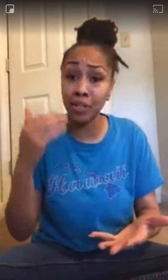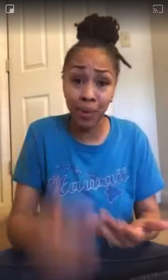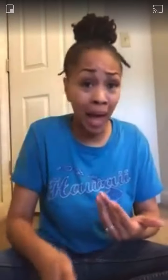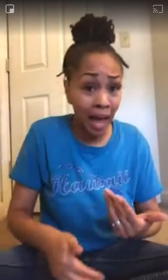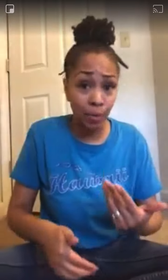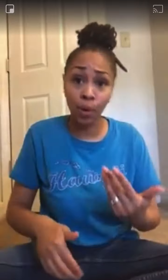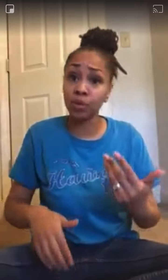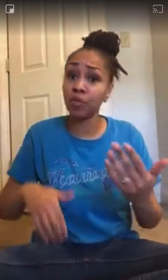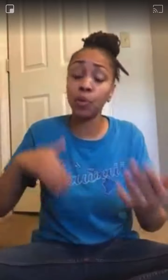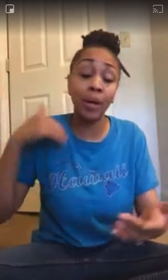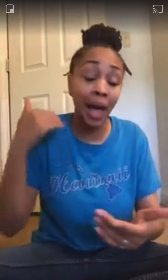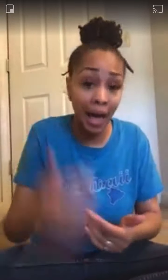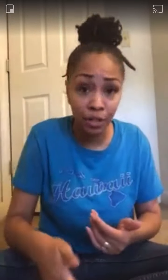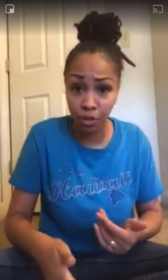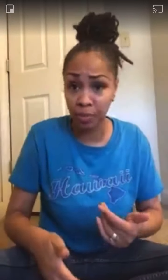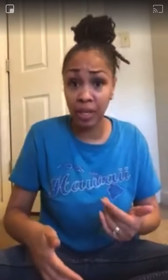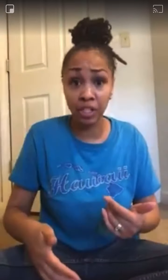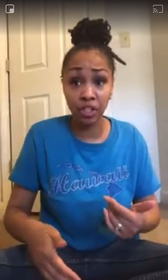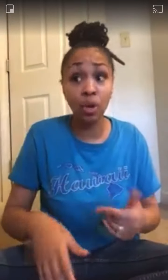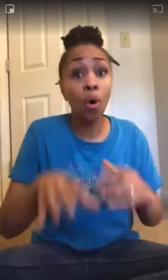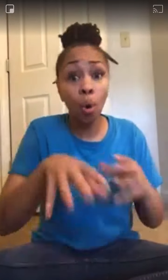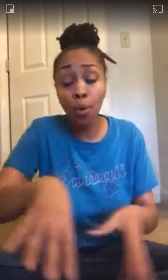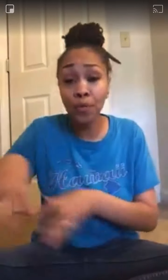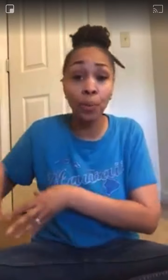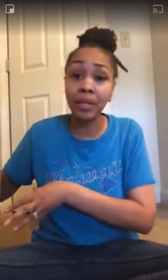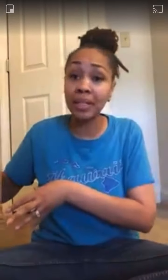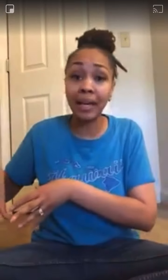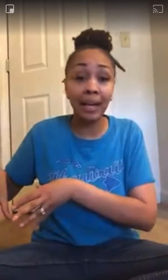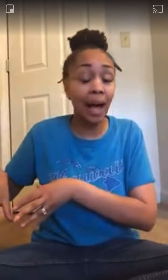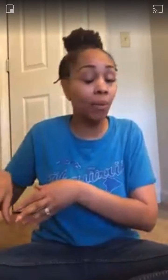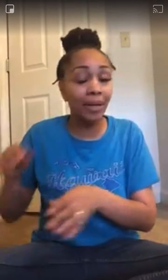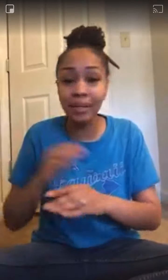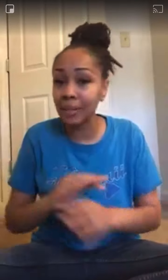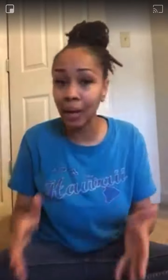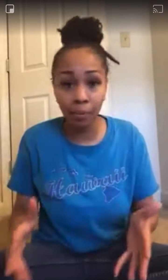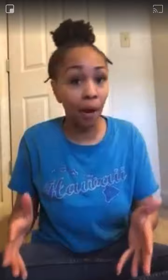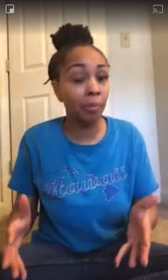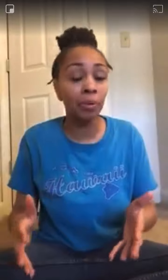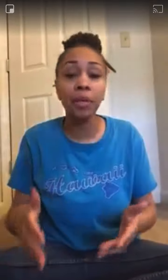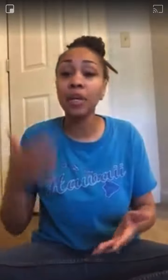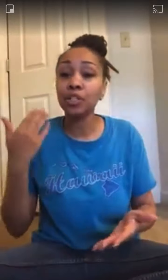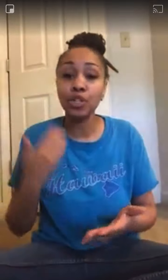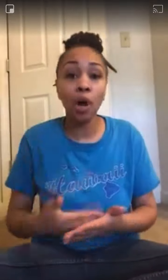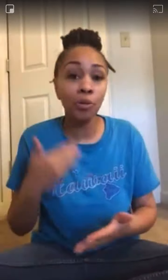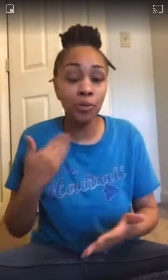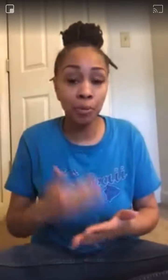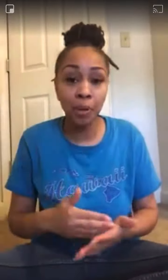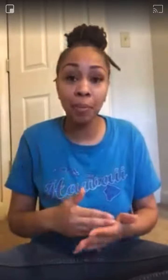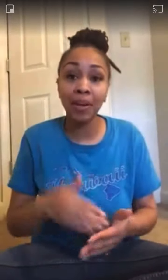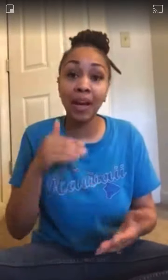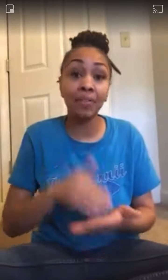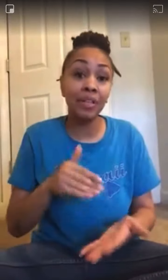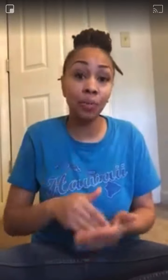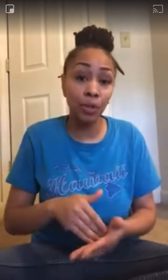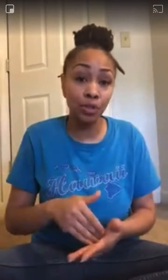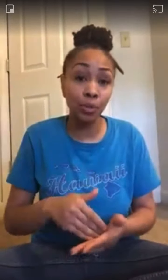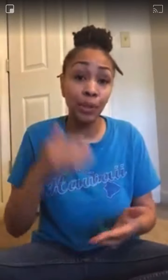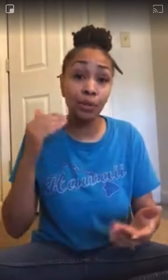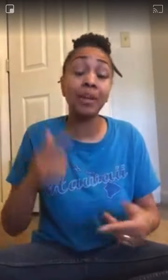want to add words, if you want to add interpretations, or if you want to take it out, it's not a problem. Just always remember that everything we do it